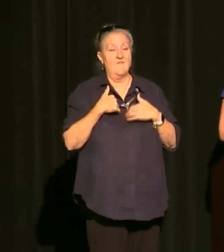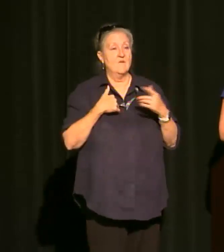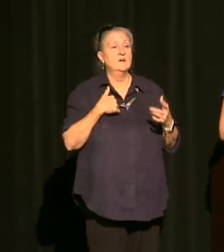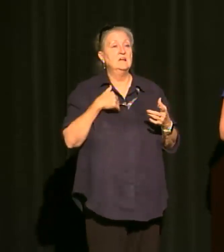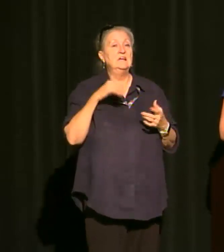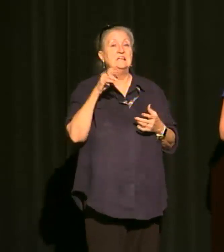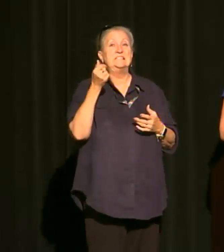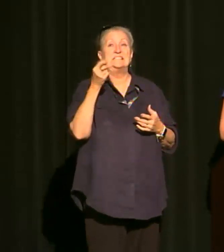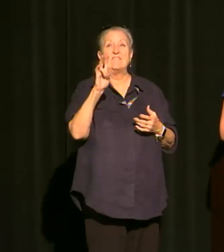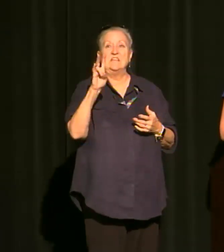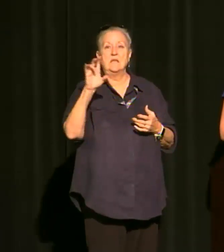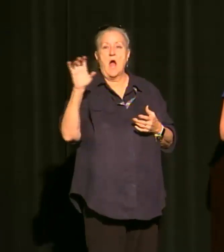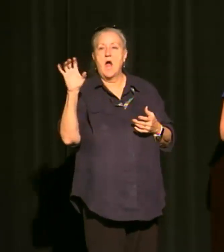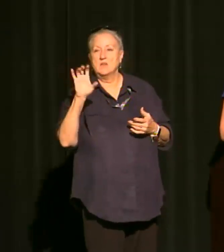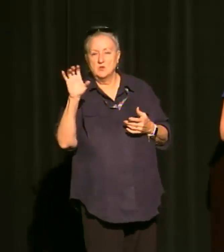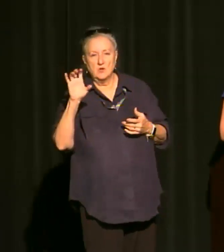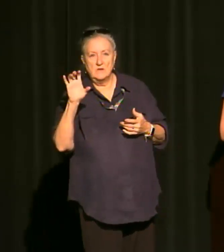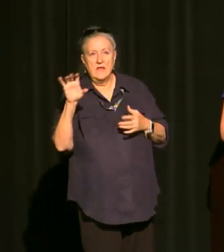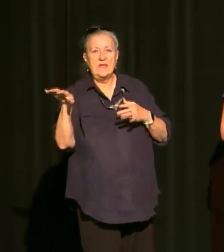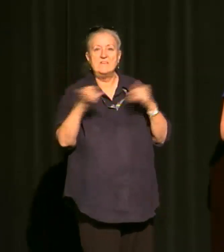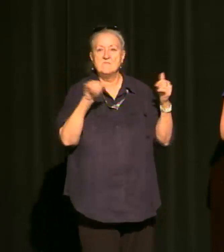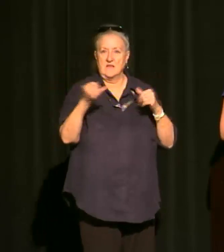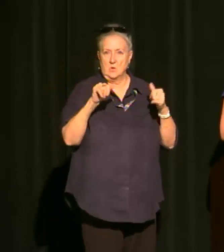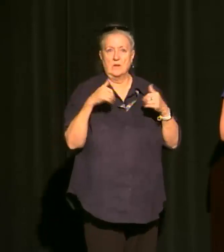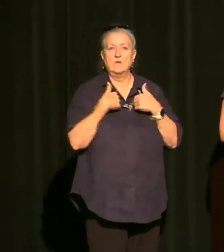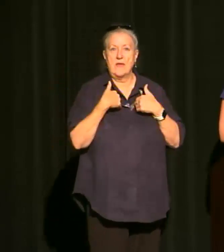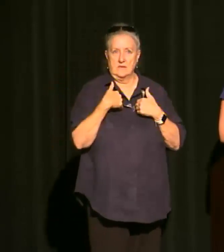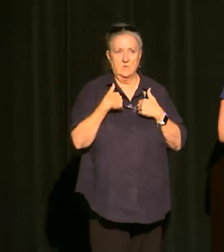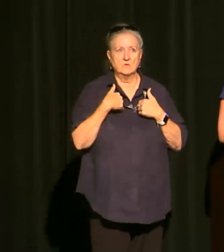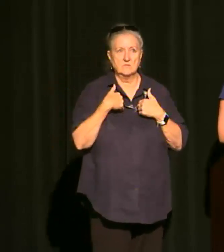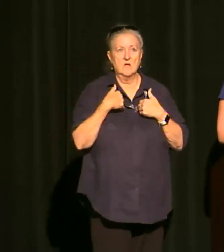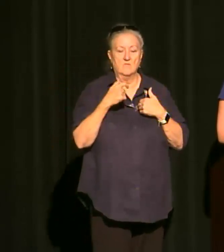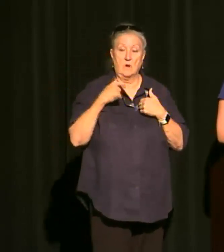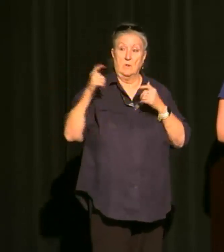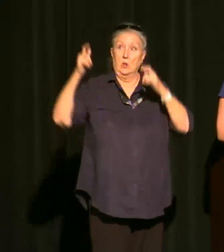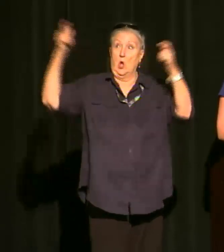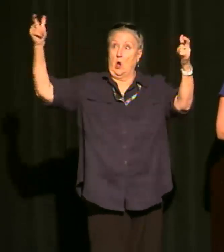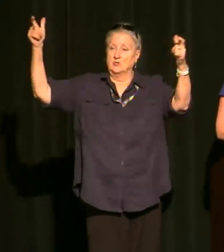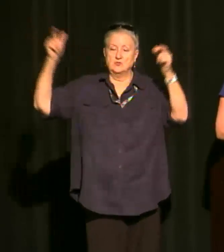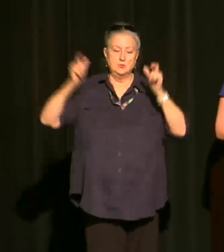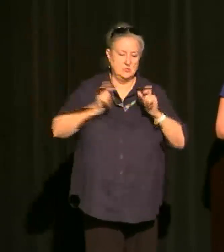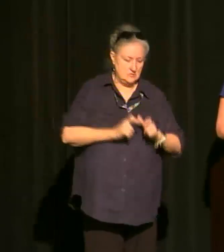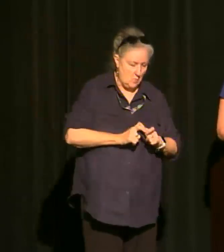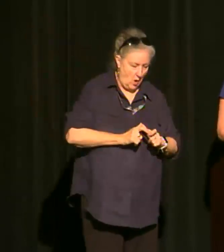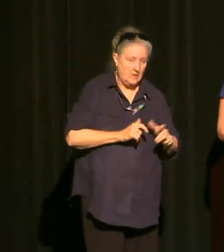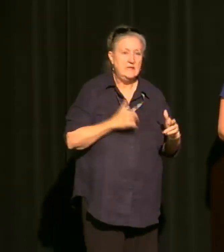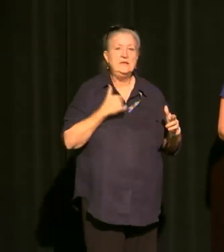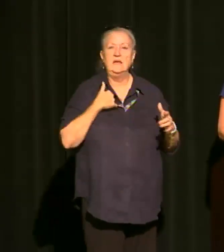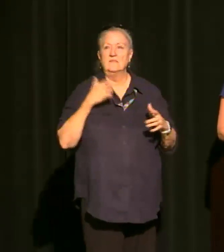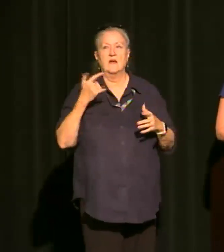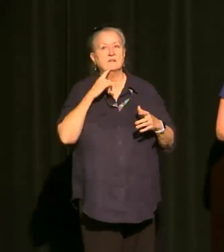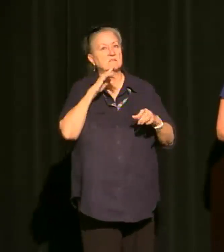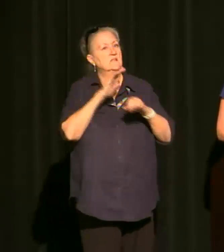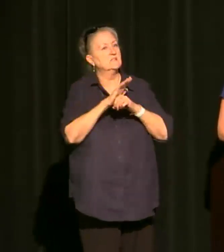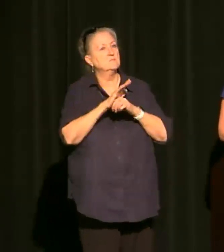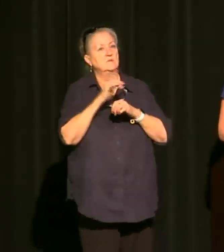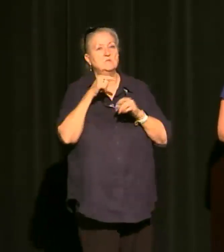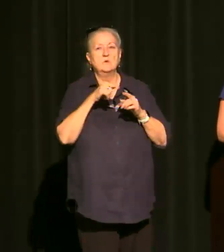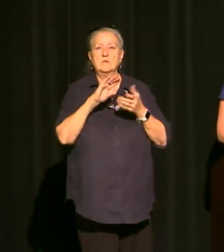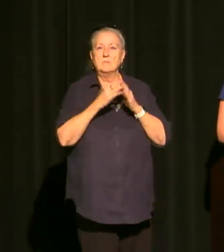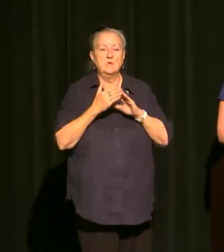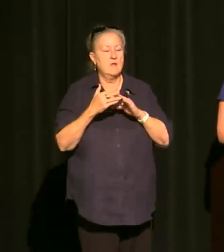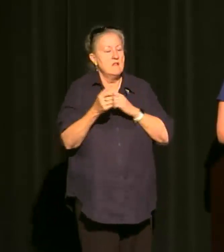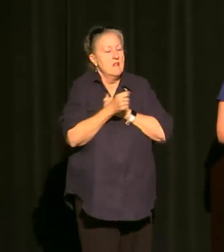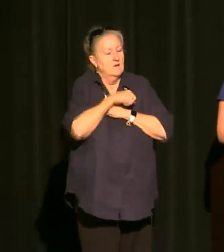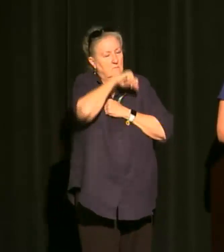about 1,700 evacuated animals from large to small. That is a testament to our community and their